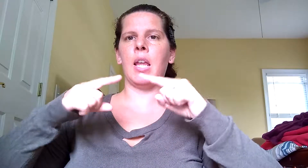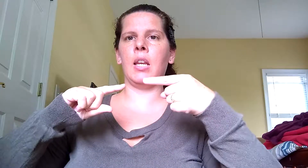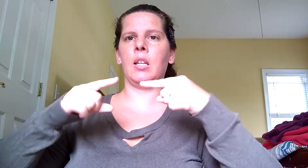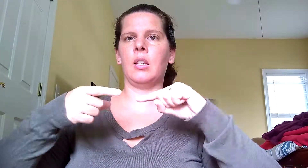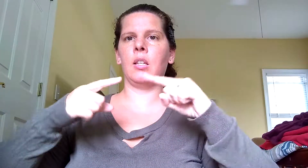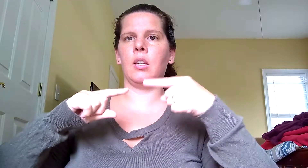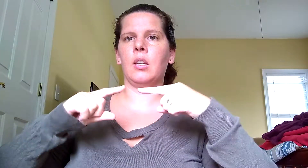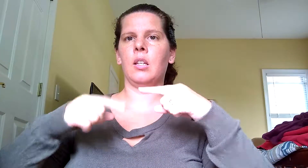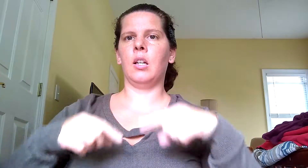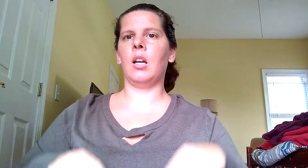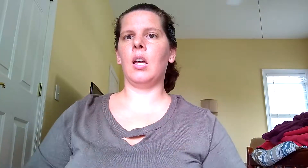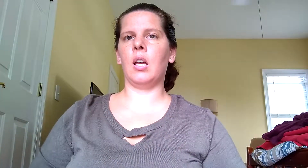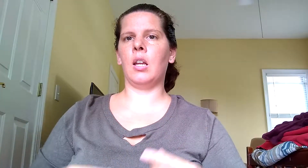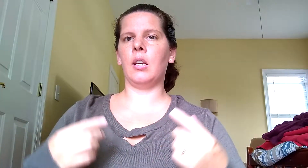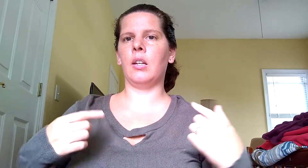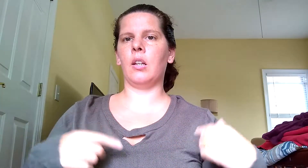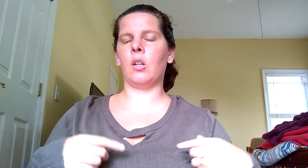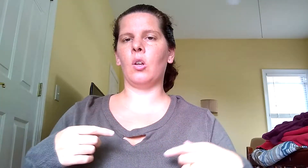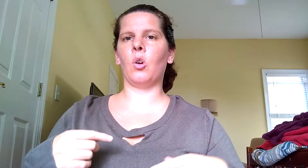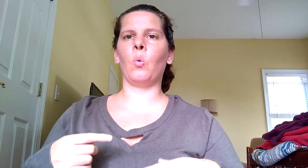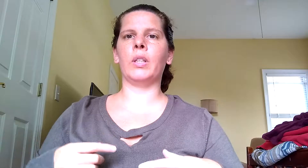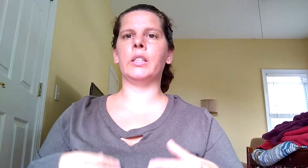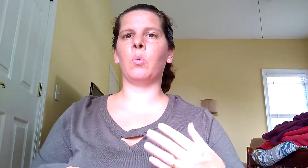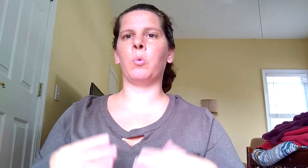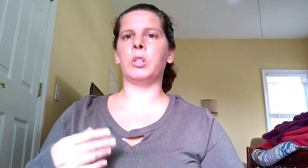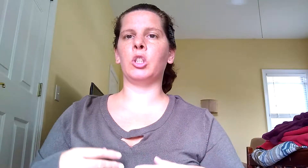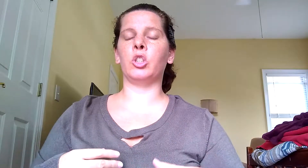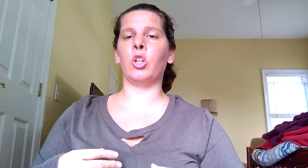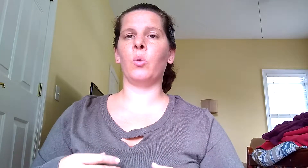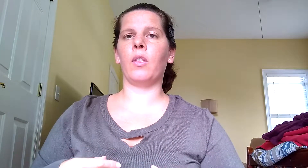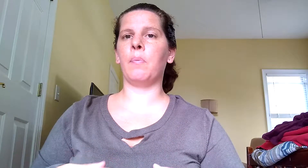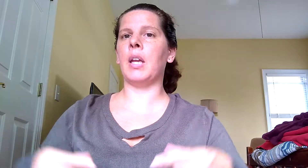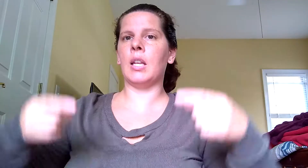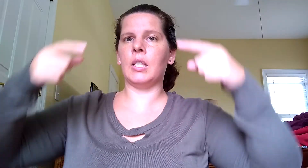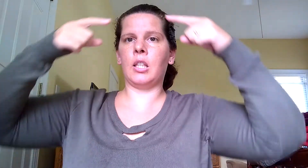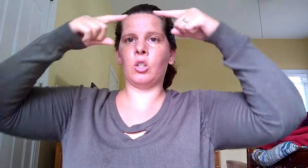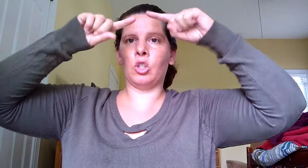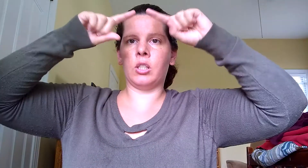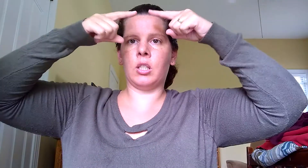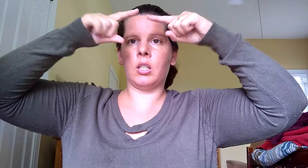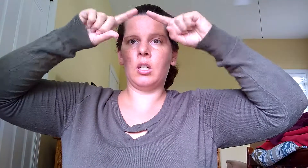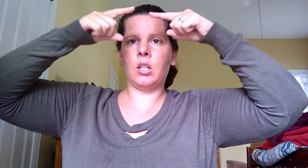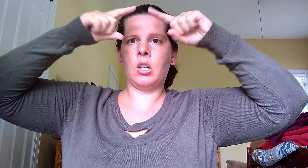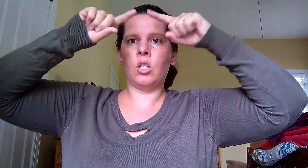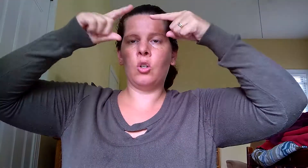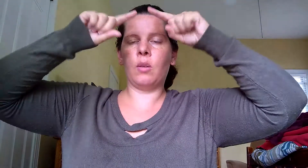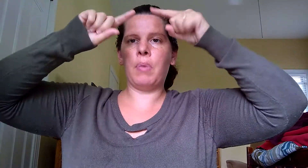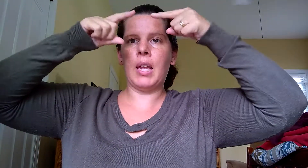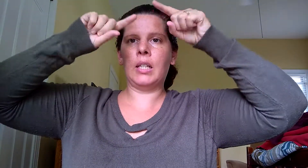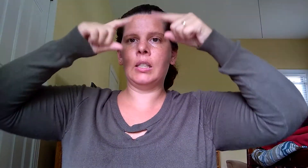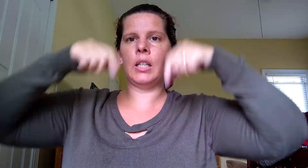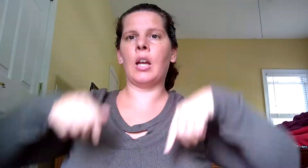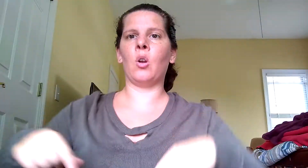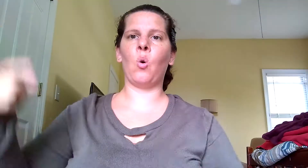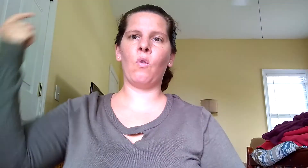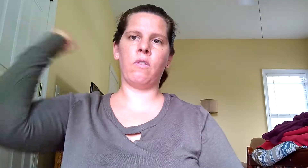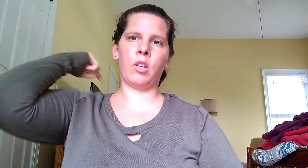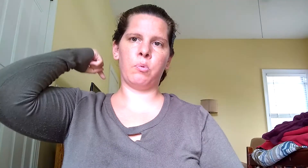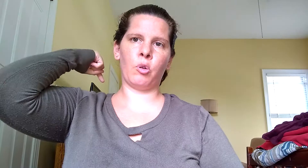pain. And when someone wants to show you where the pain is, they'll just do the pain sign over the appropriate